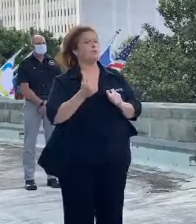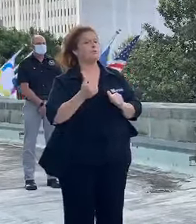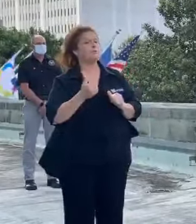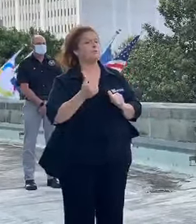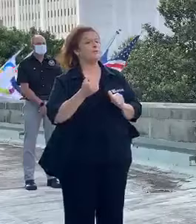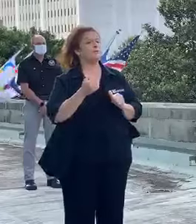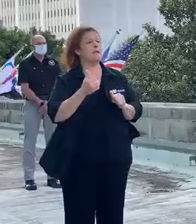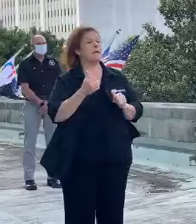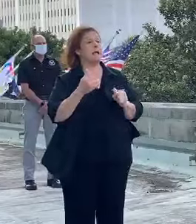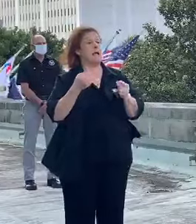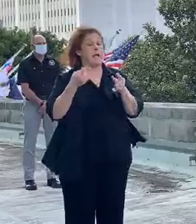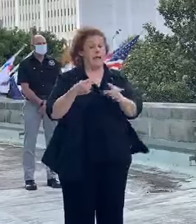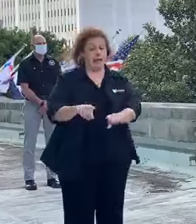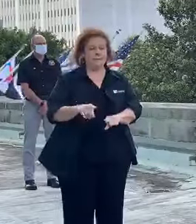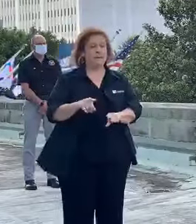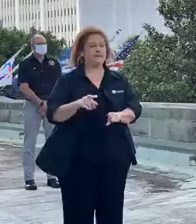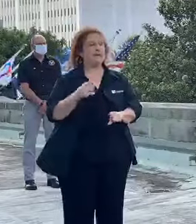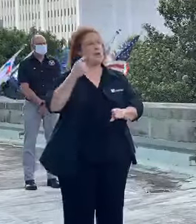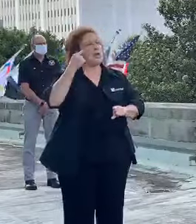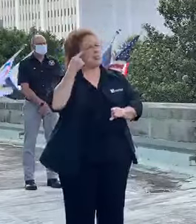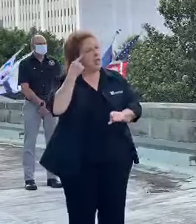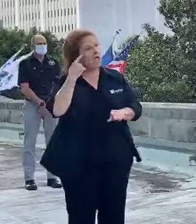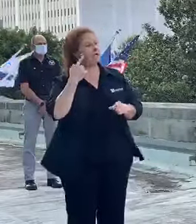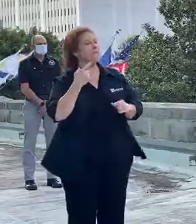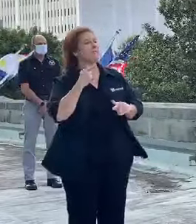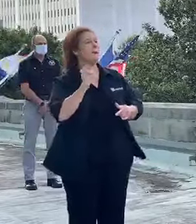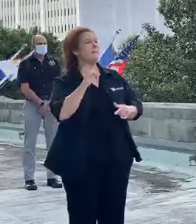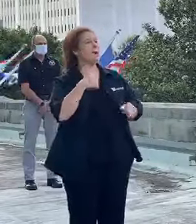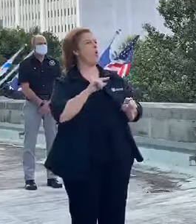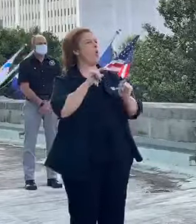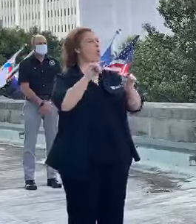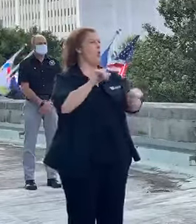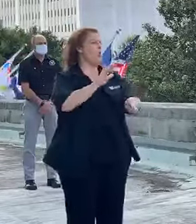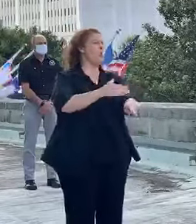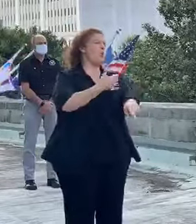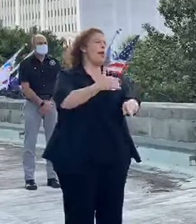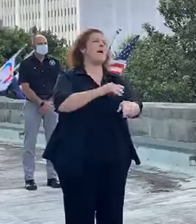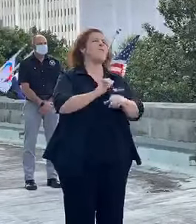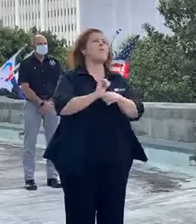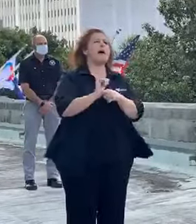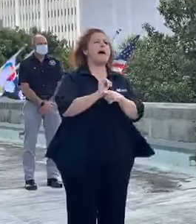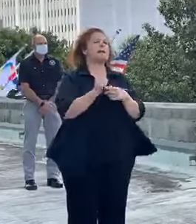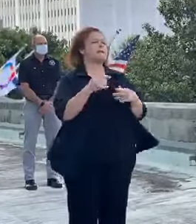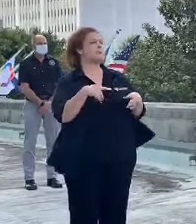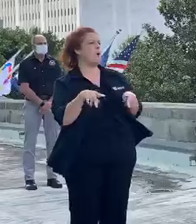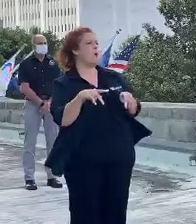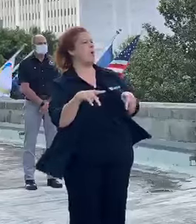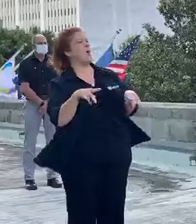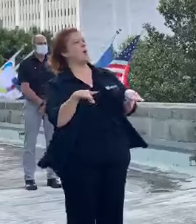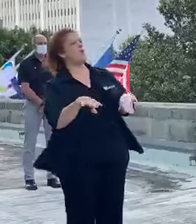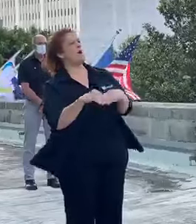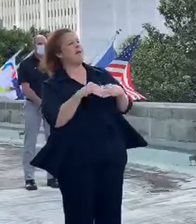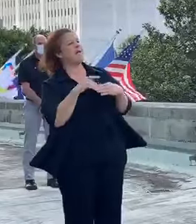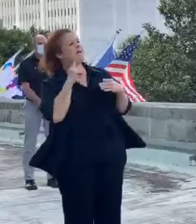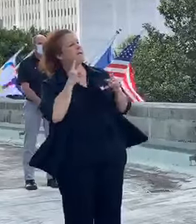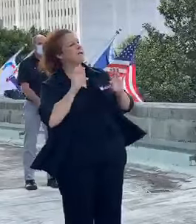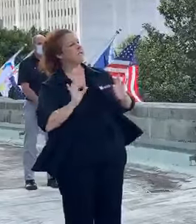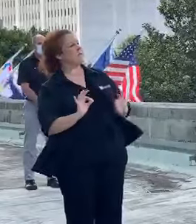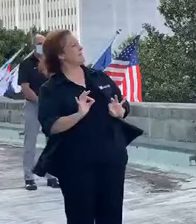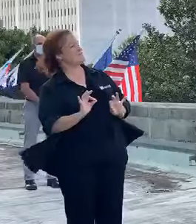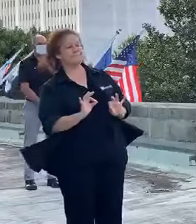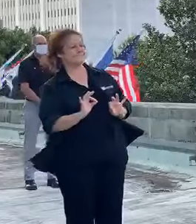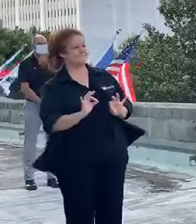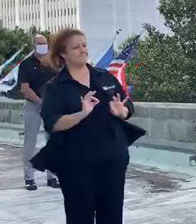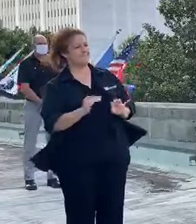happened from seemingly harmless activities like choir practice, like parties, like weddings, like funerals. So